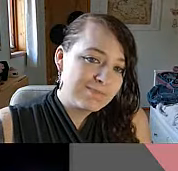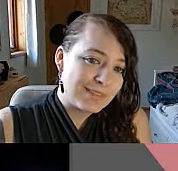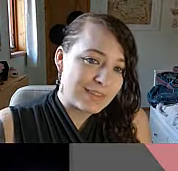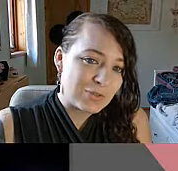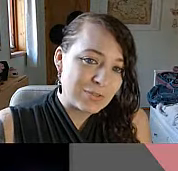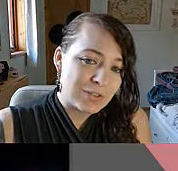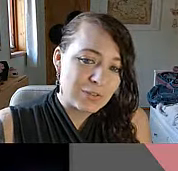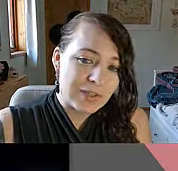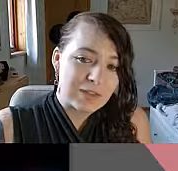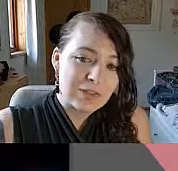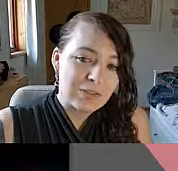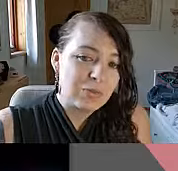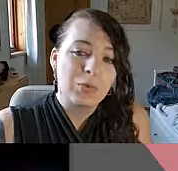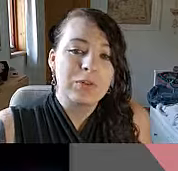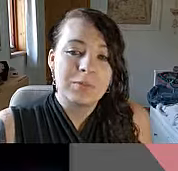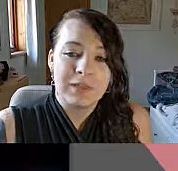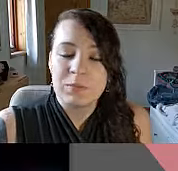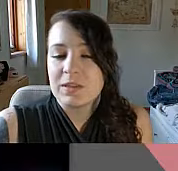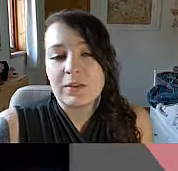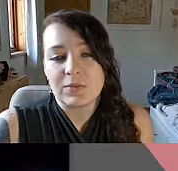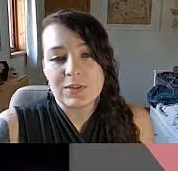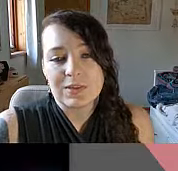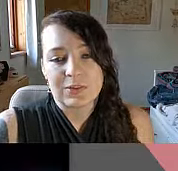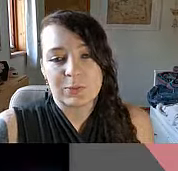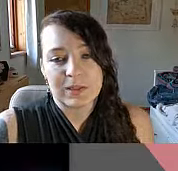together, like in Street Fighter's case, or by